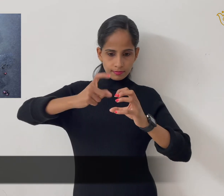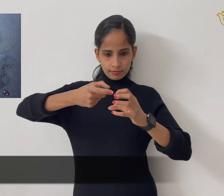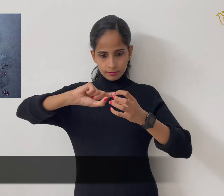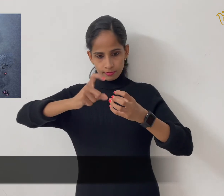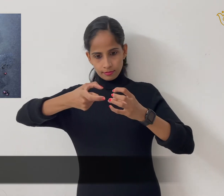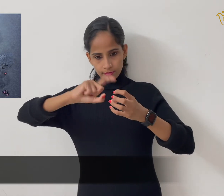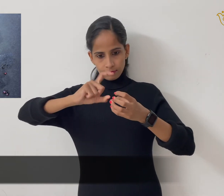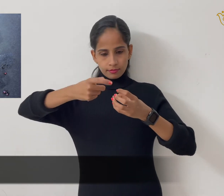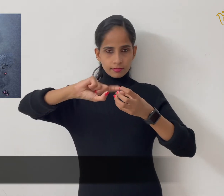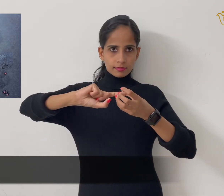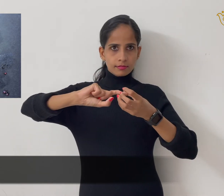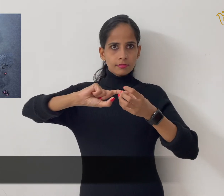Peeler.